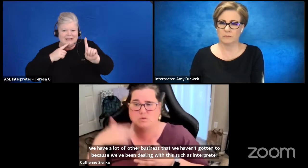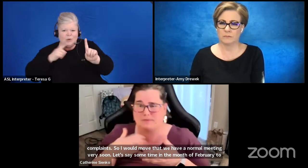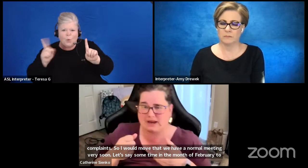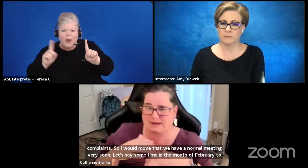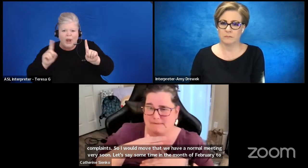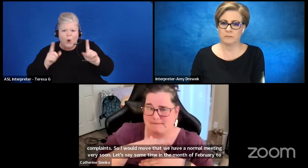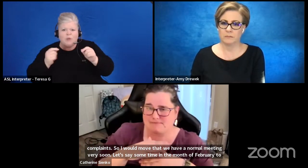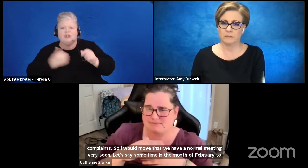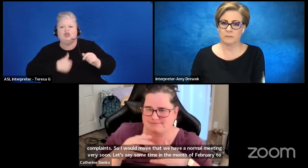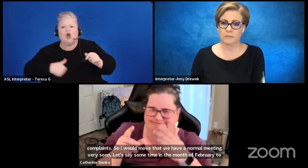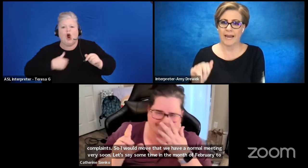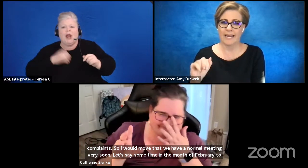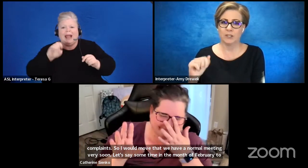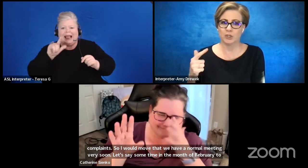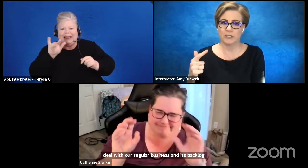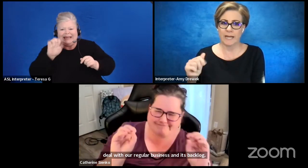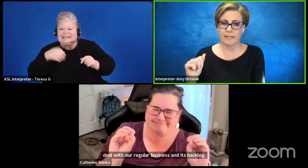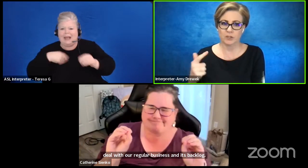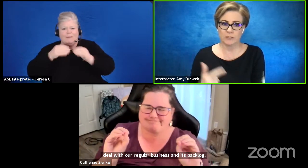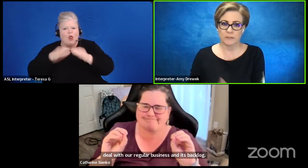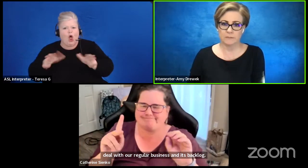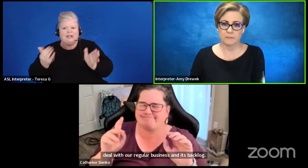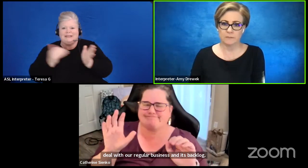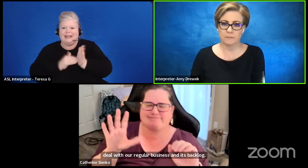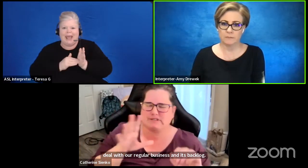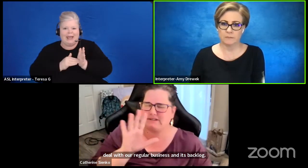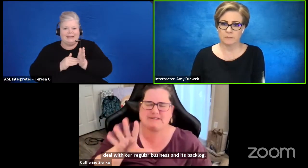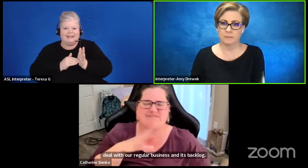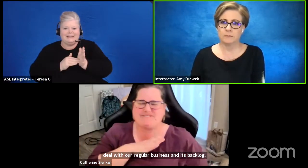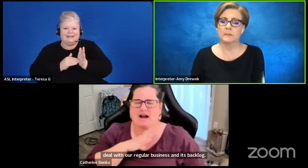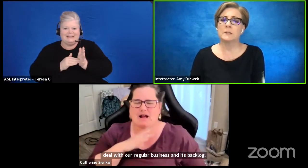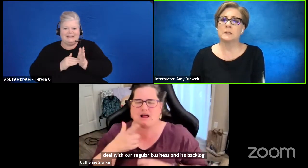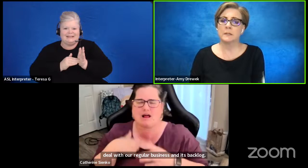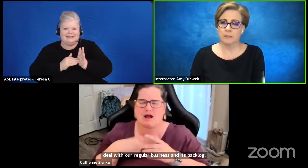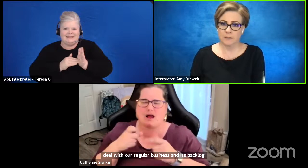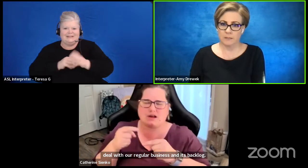Sorry, this is Elise. I'm getting lost again.